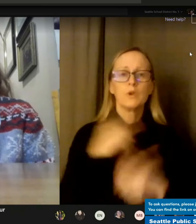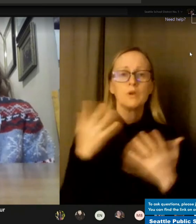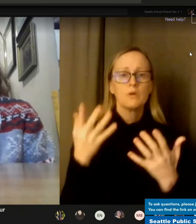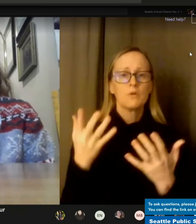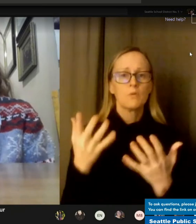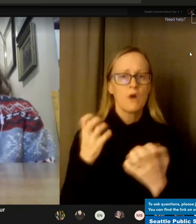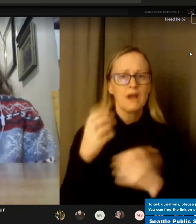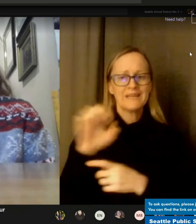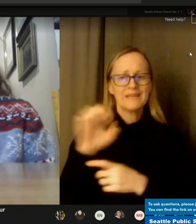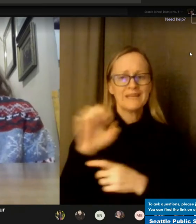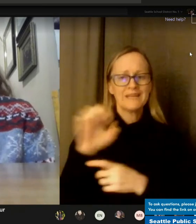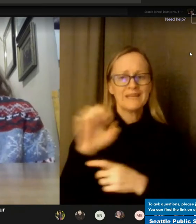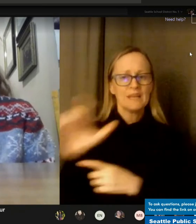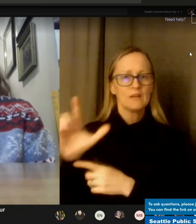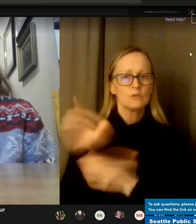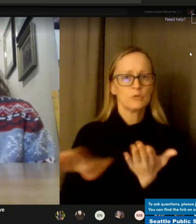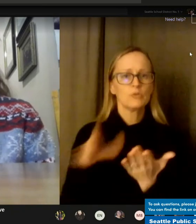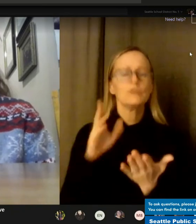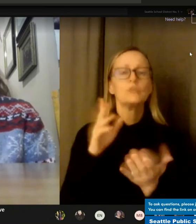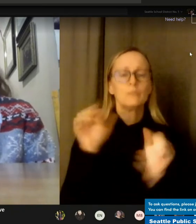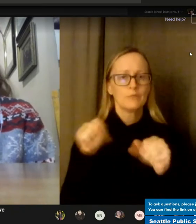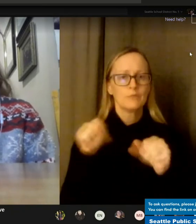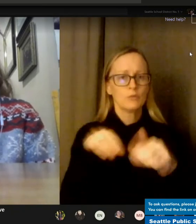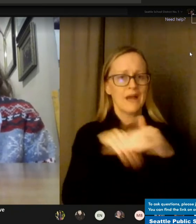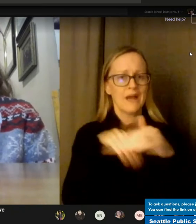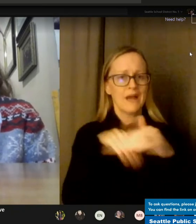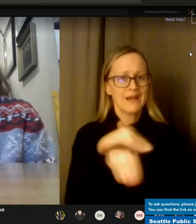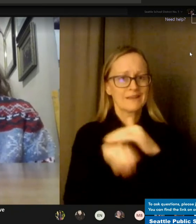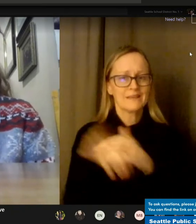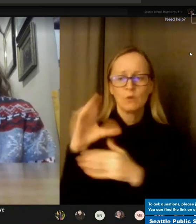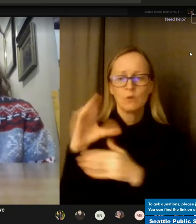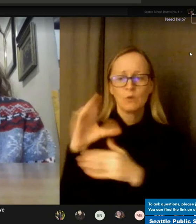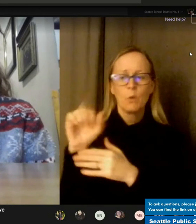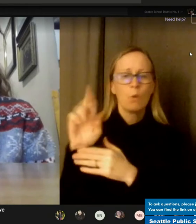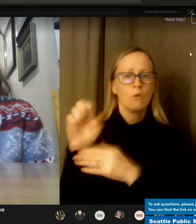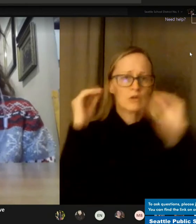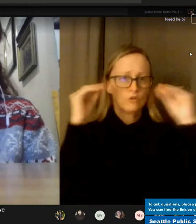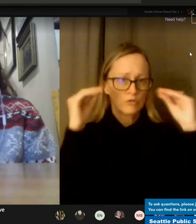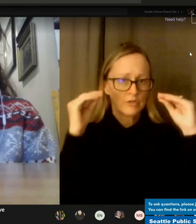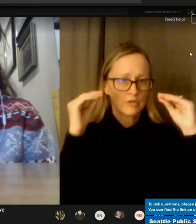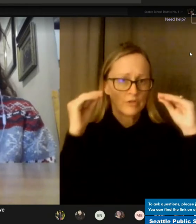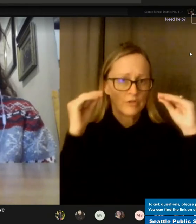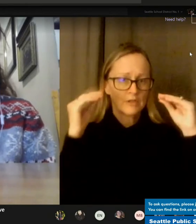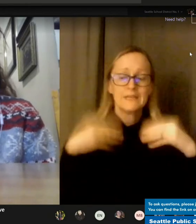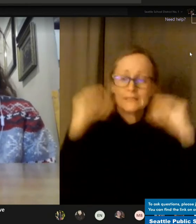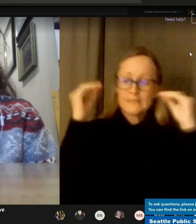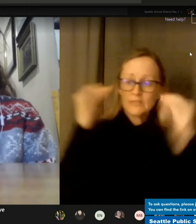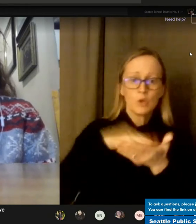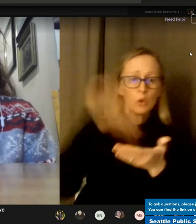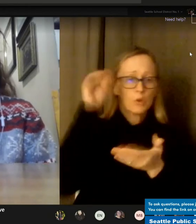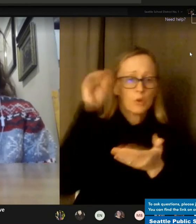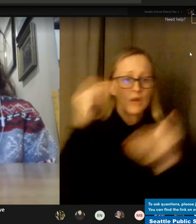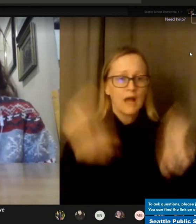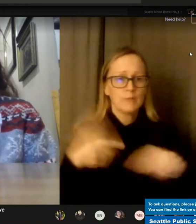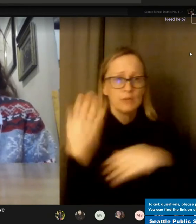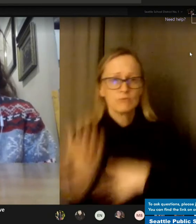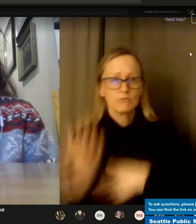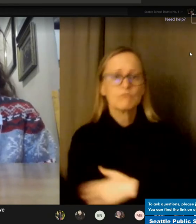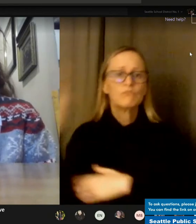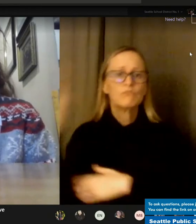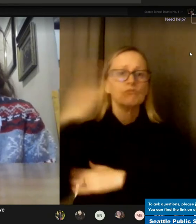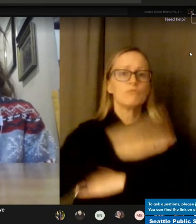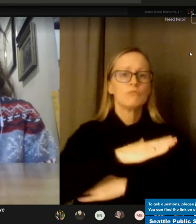instruction and that teaching and learning happens throughout the day. We also work hard in making sure that our